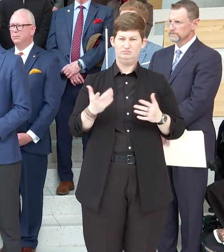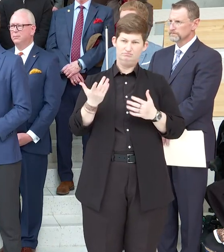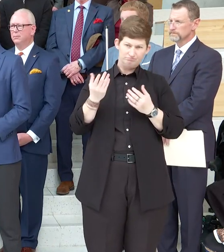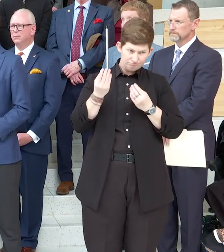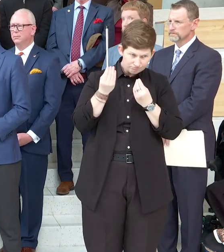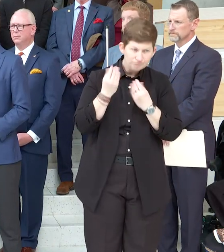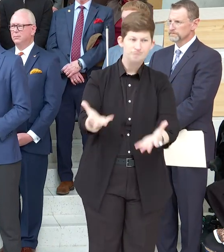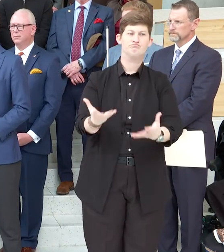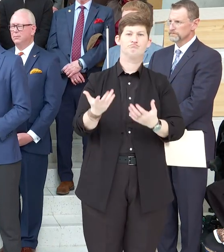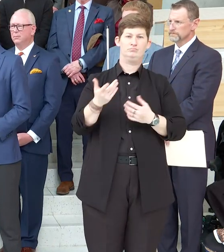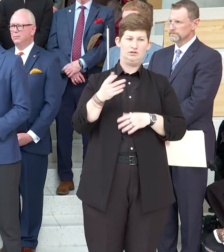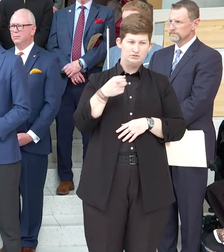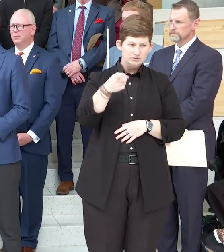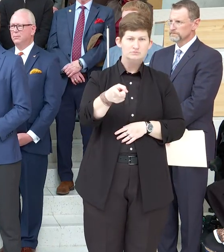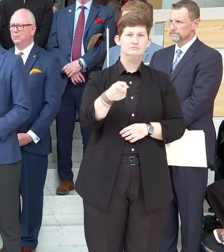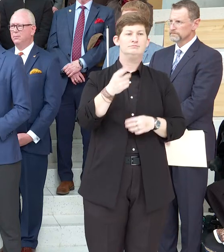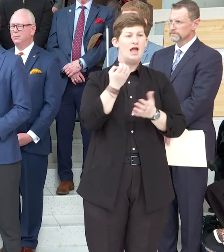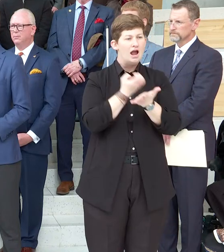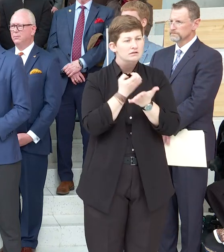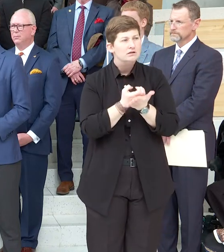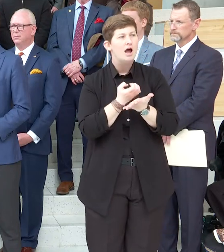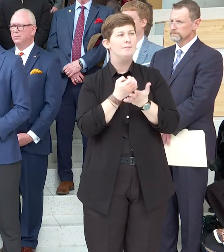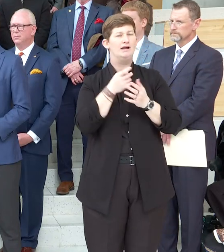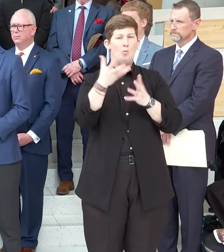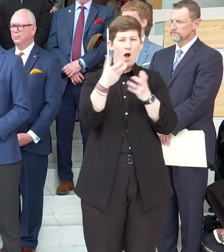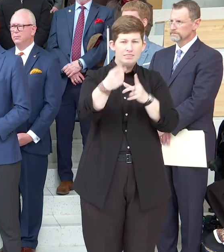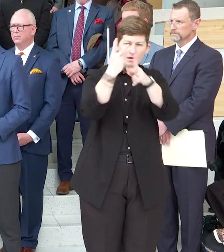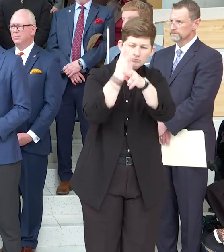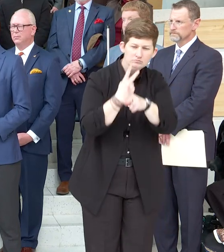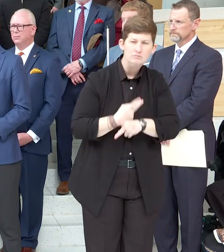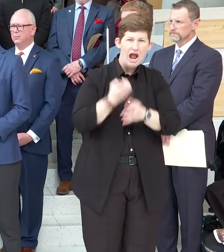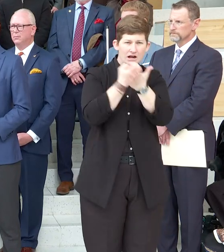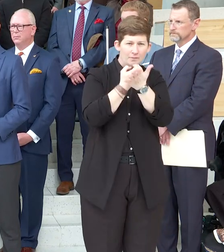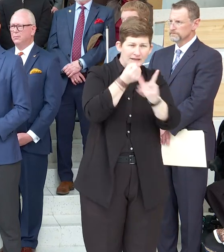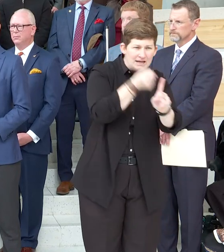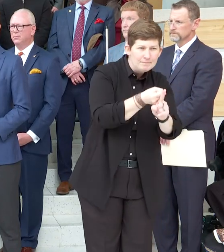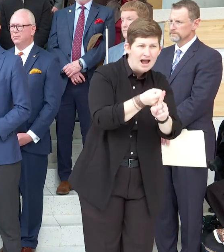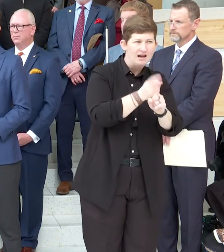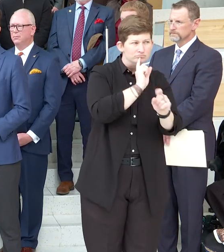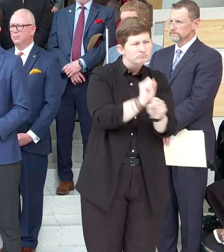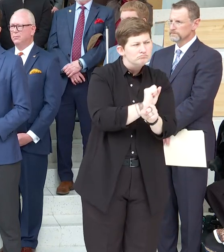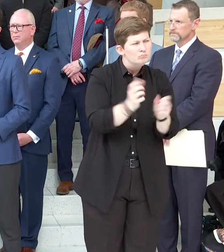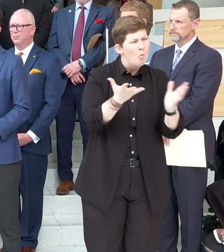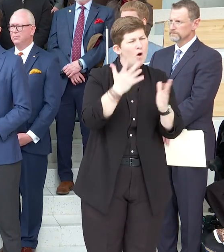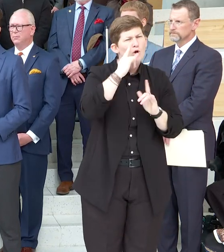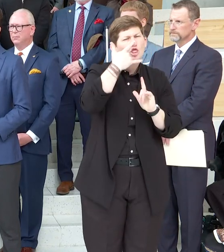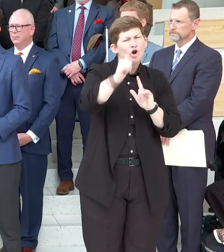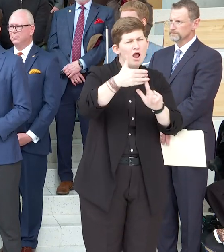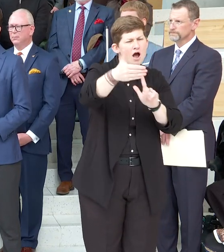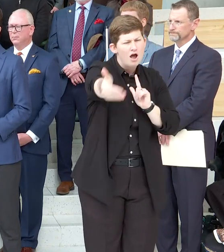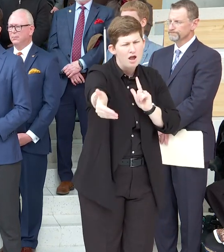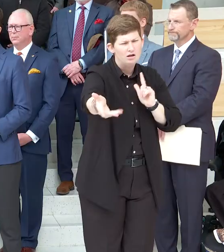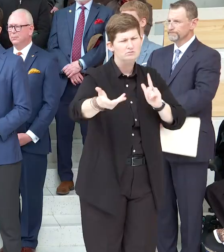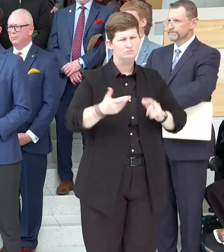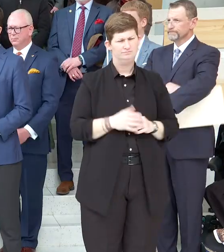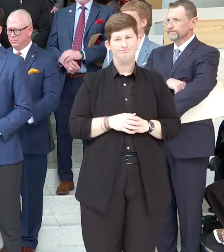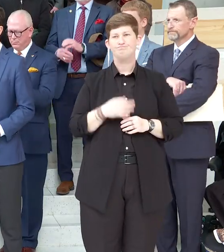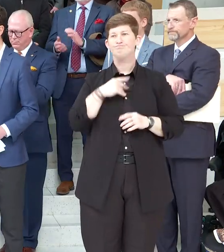that this would cause beginning May 1st. So thank you, Mayor. Thanks to all of you. We'll look forward to the work continued.